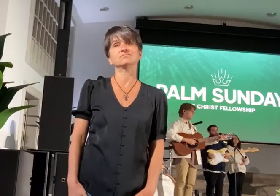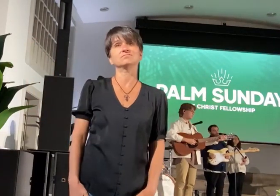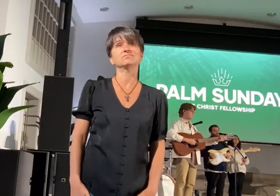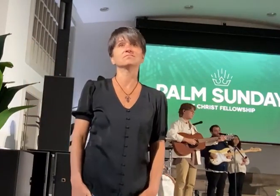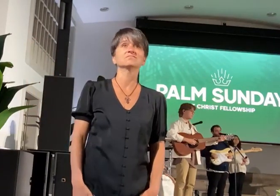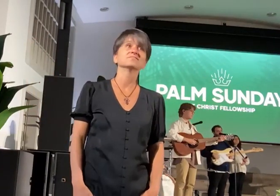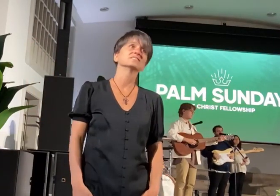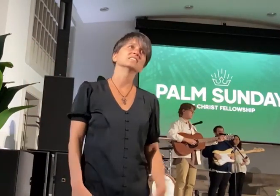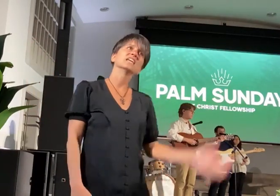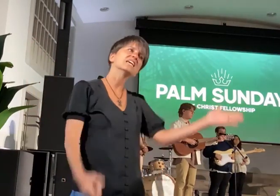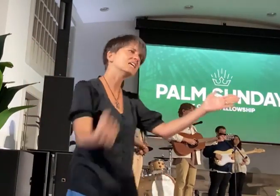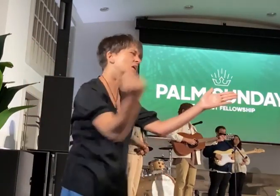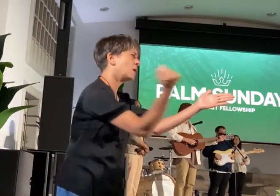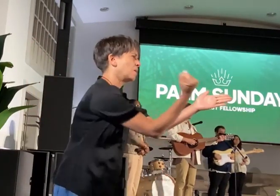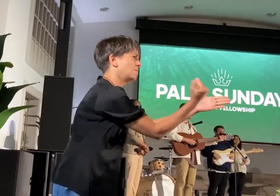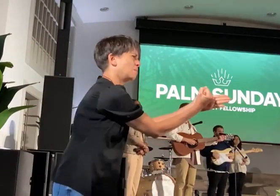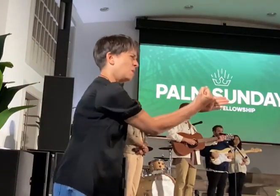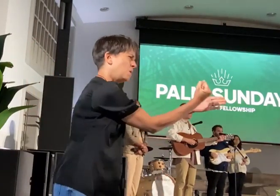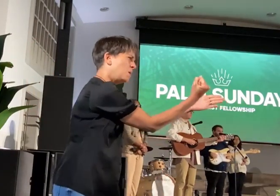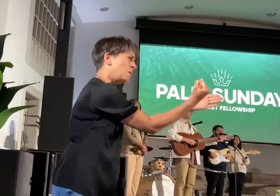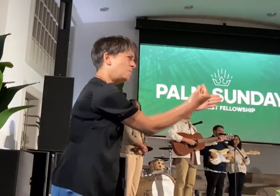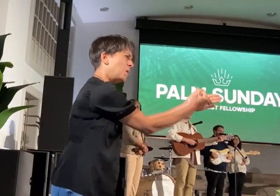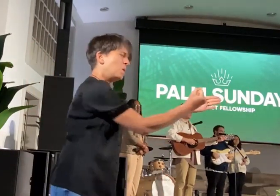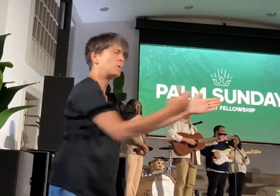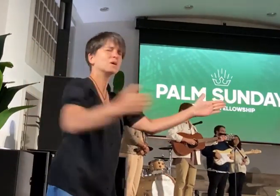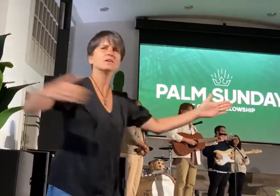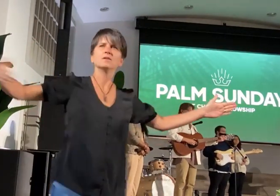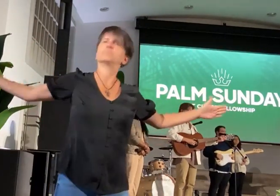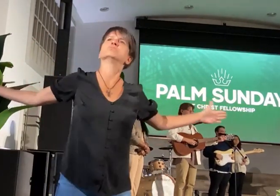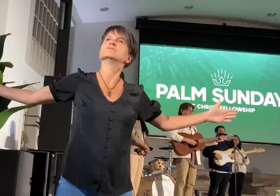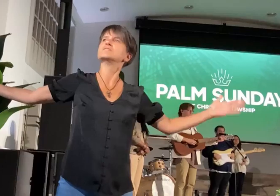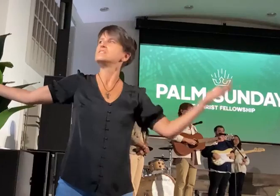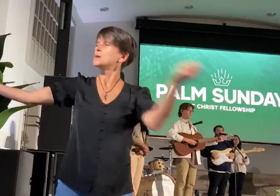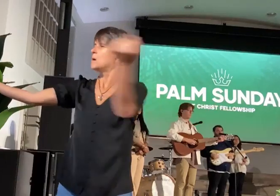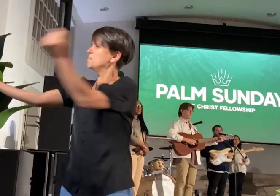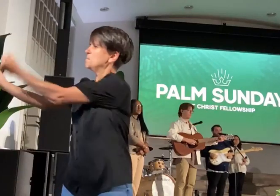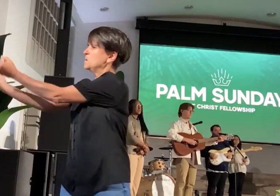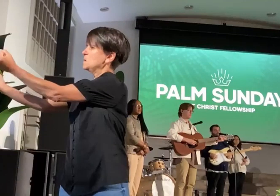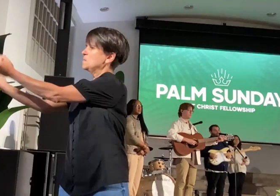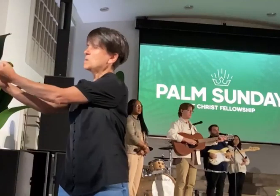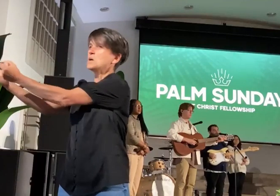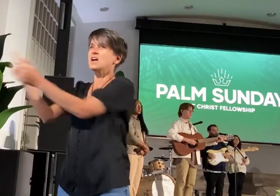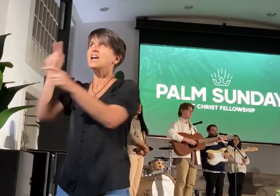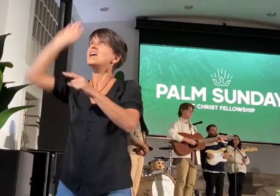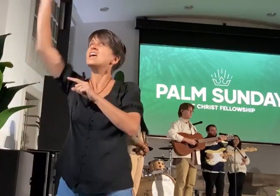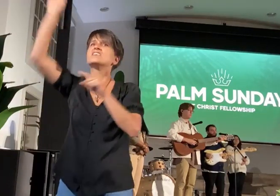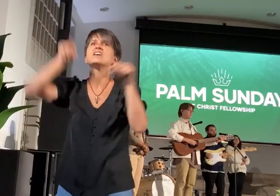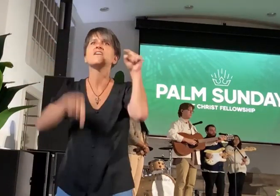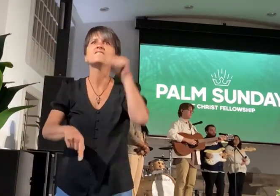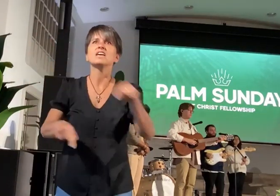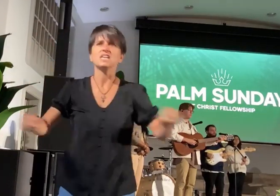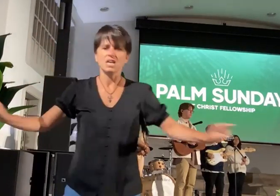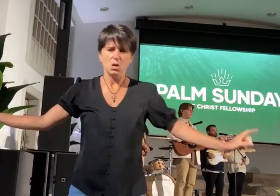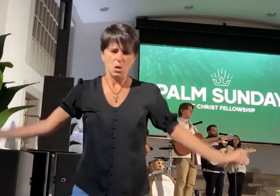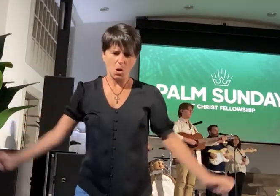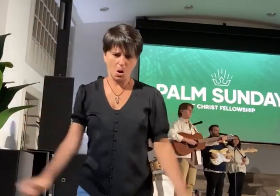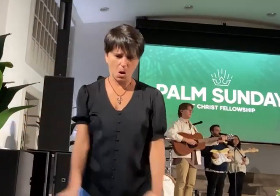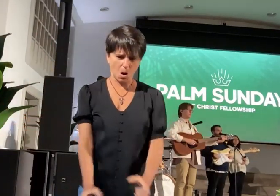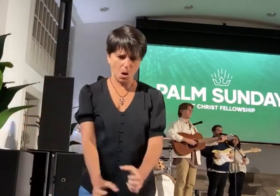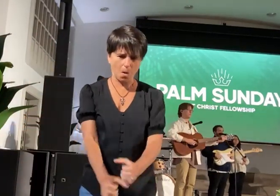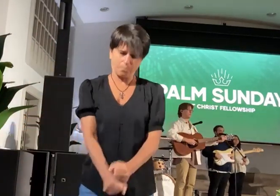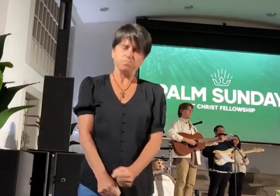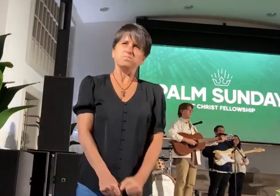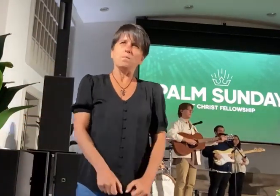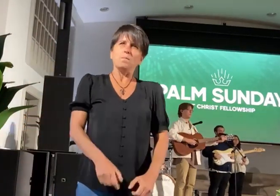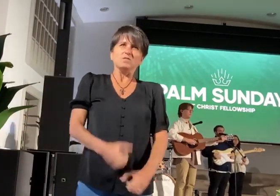They nailed his hands into that tree, and they stretched his feet down as far as they